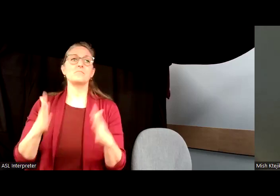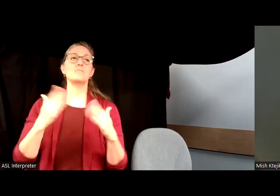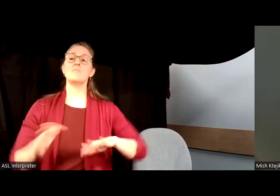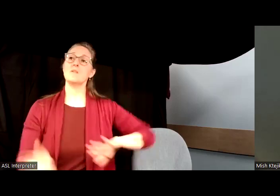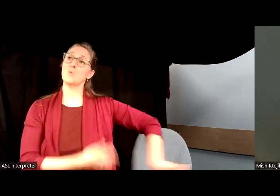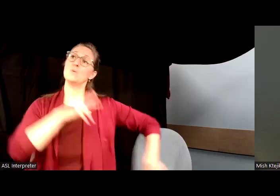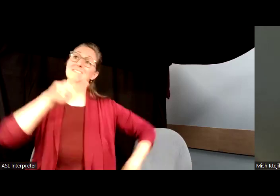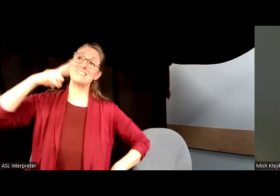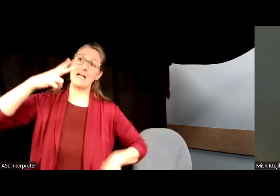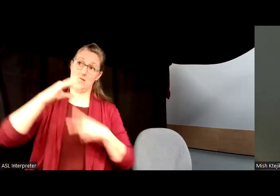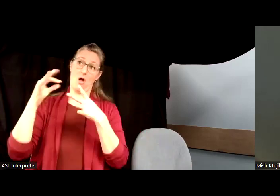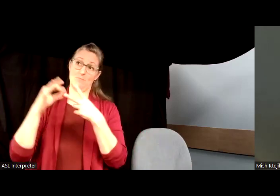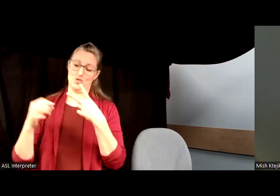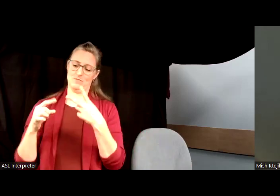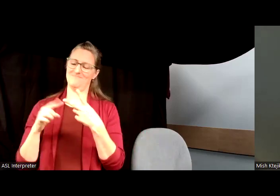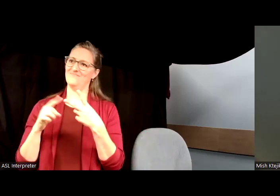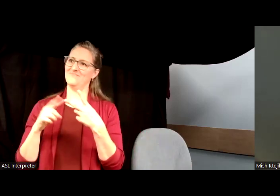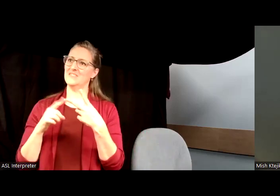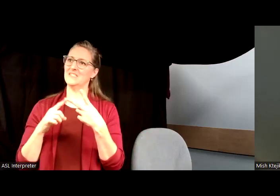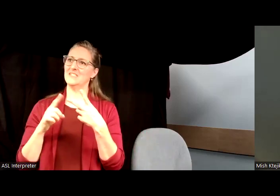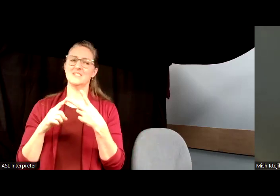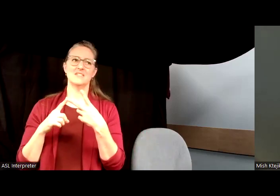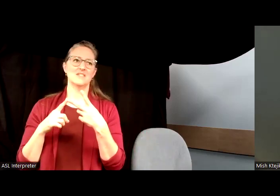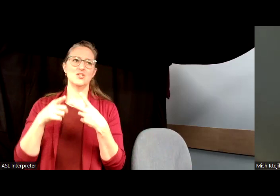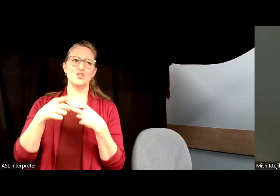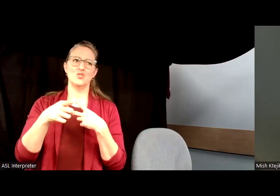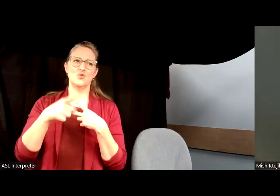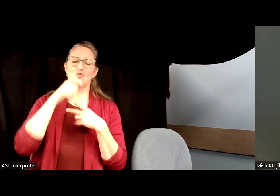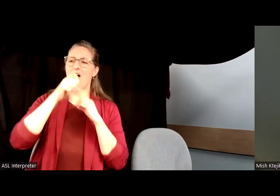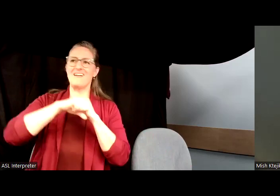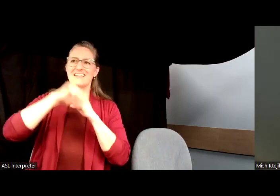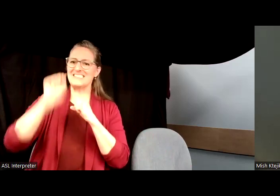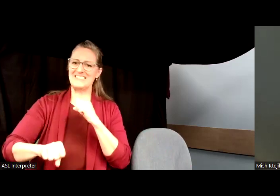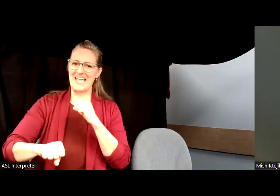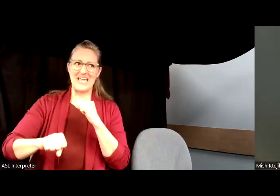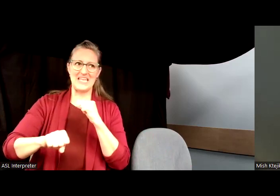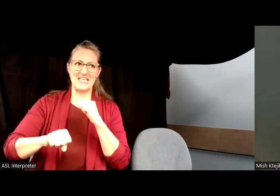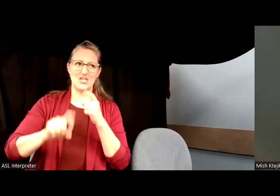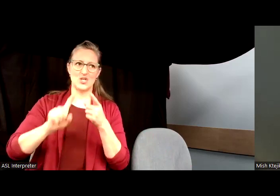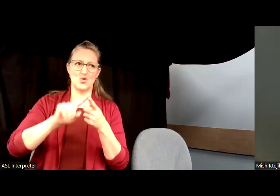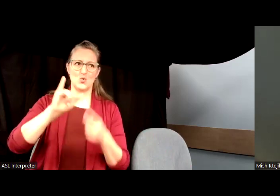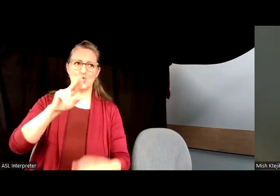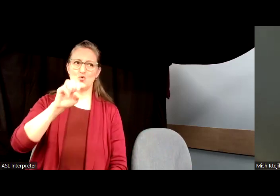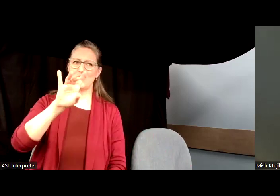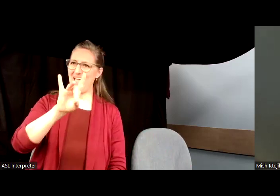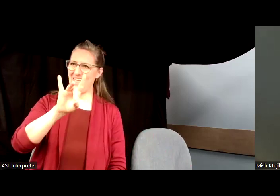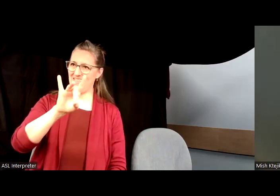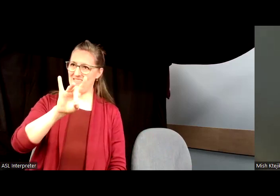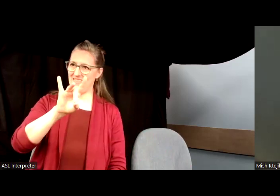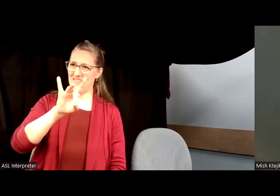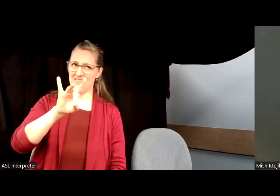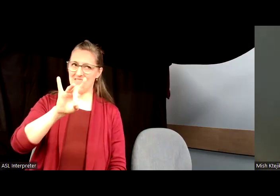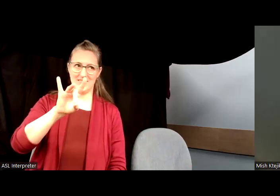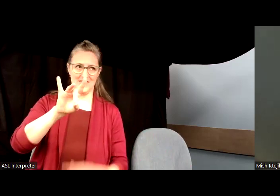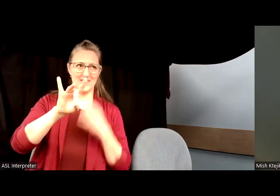option, you're not extending for June 8th, what HLO already has in place